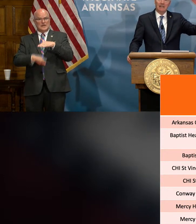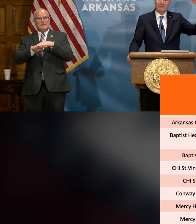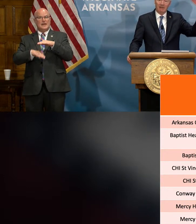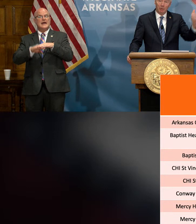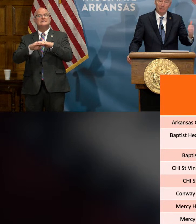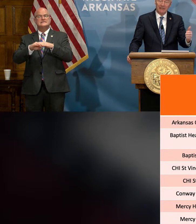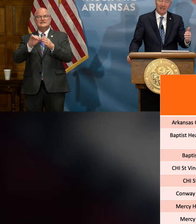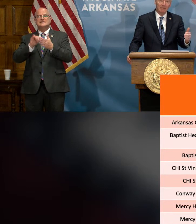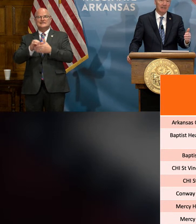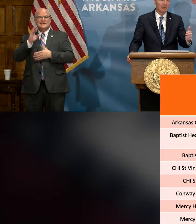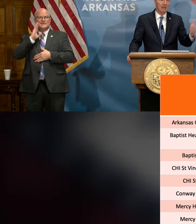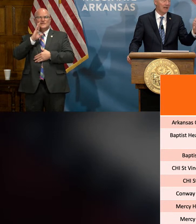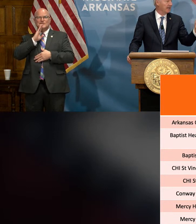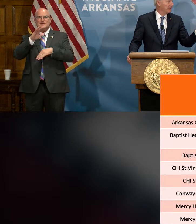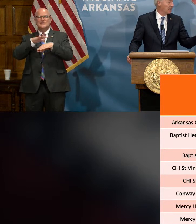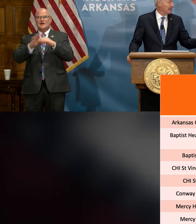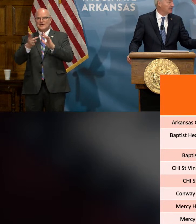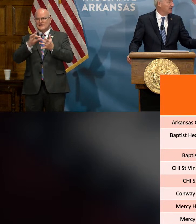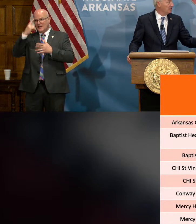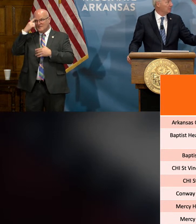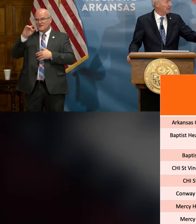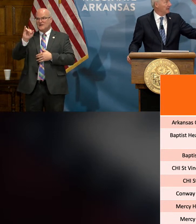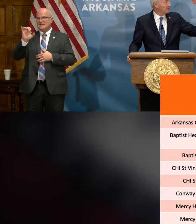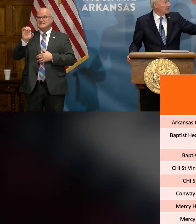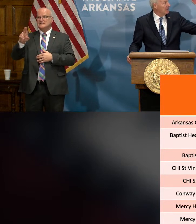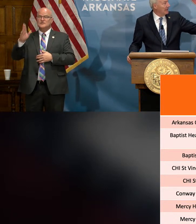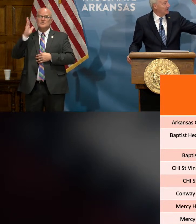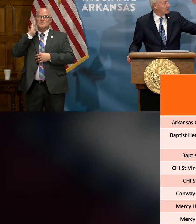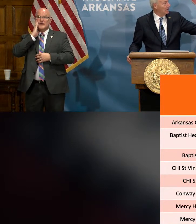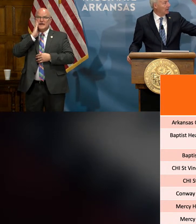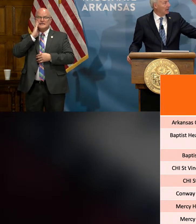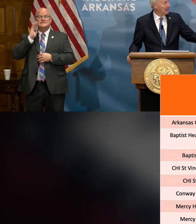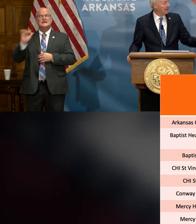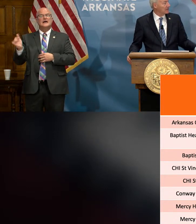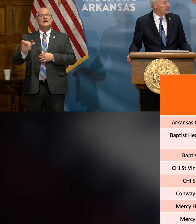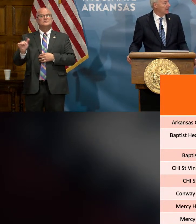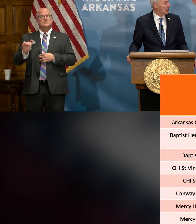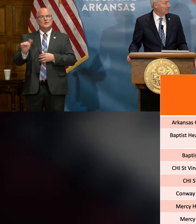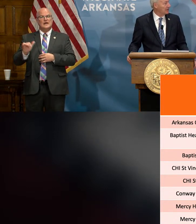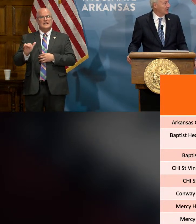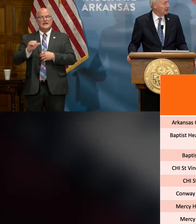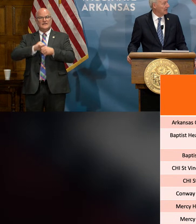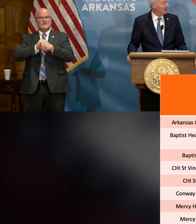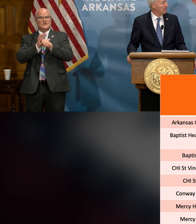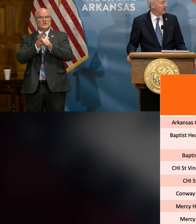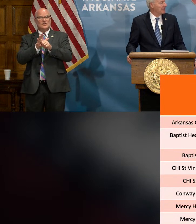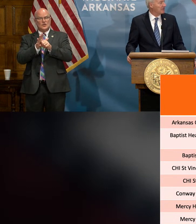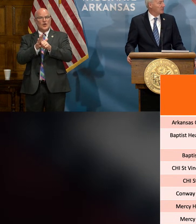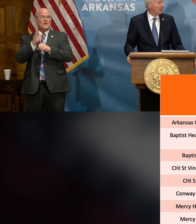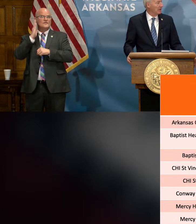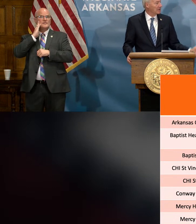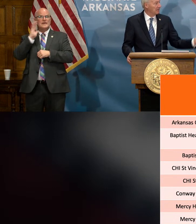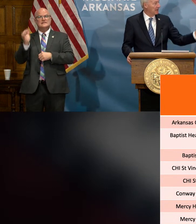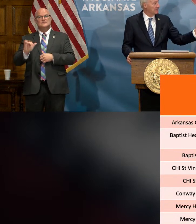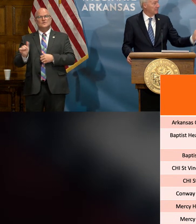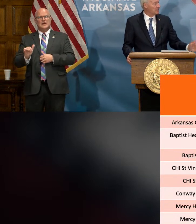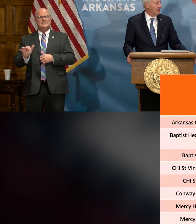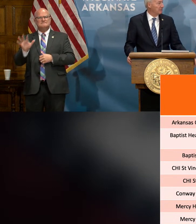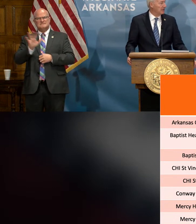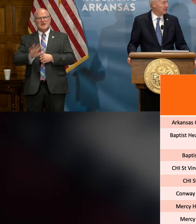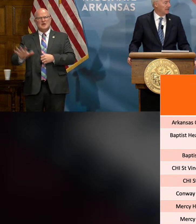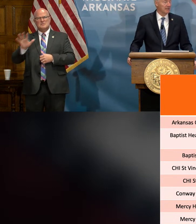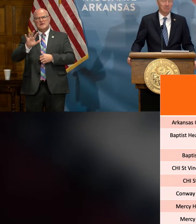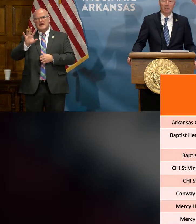capacity that will be coming online for ICU beds as well as the COVID beds as well. It's about